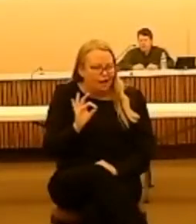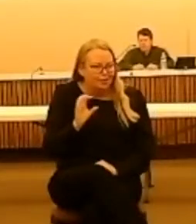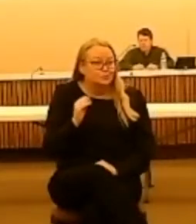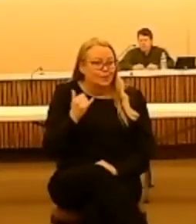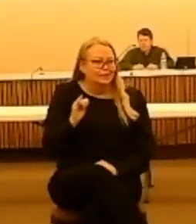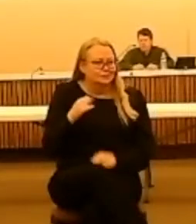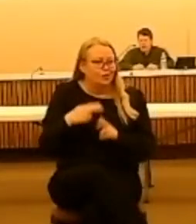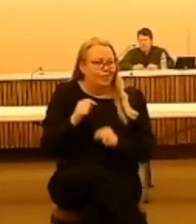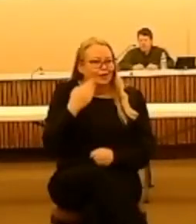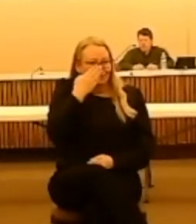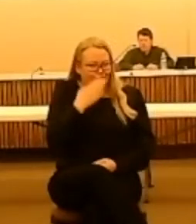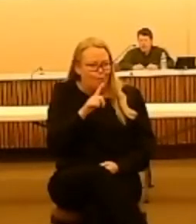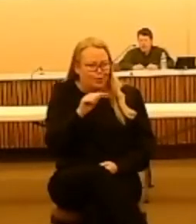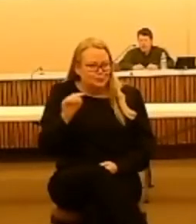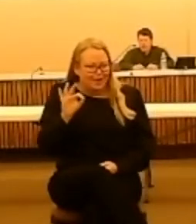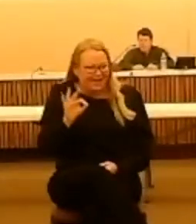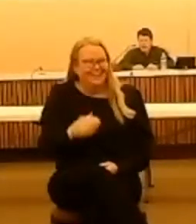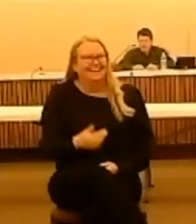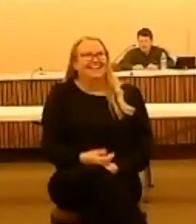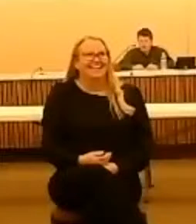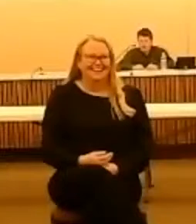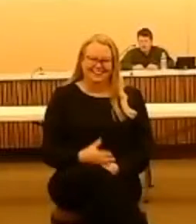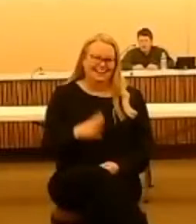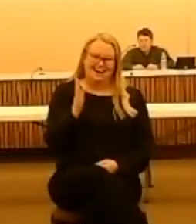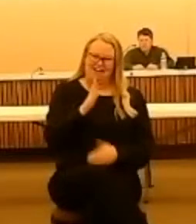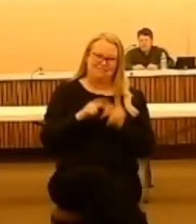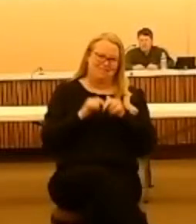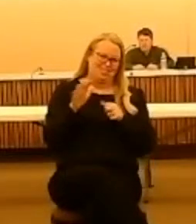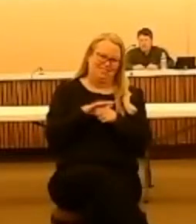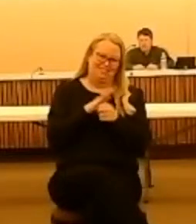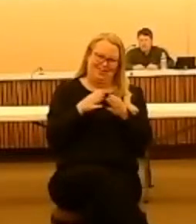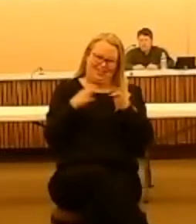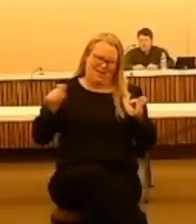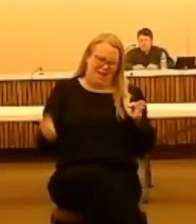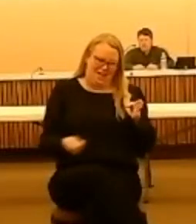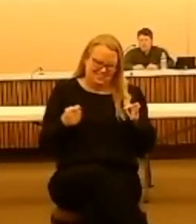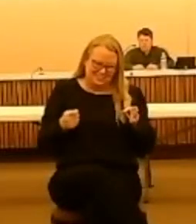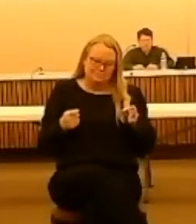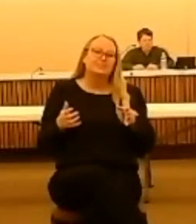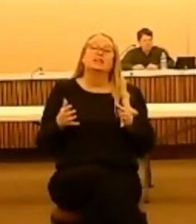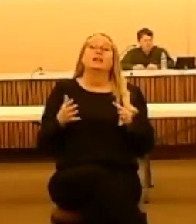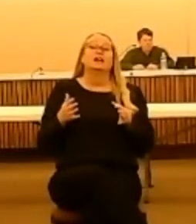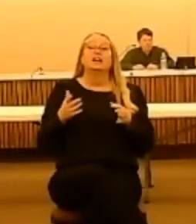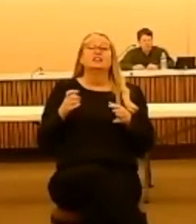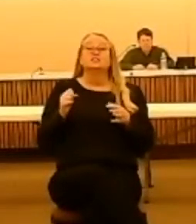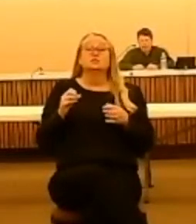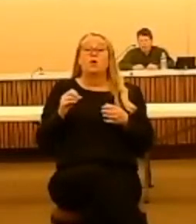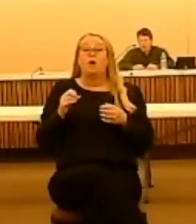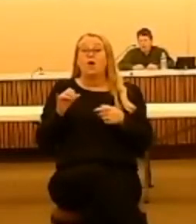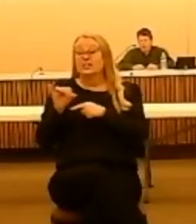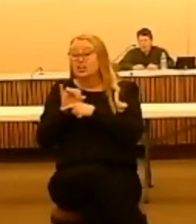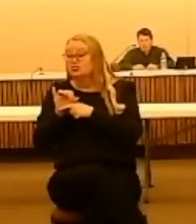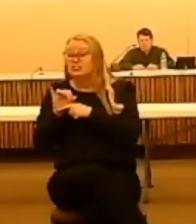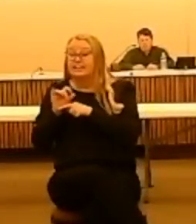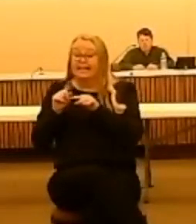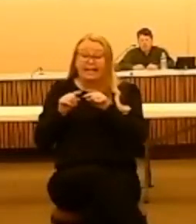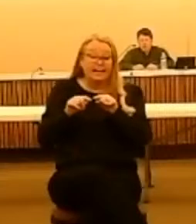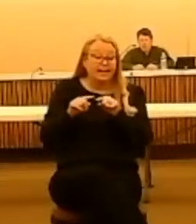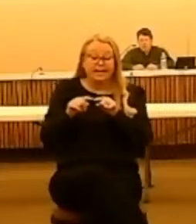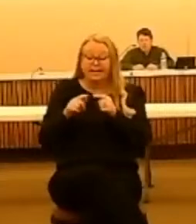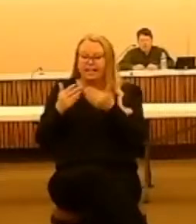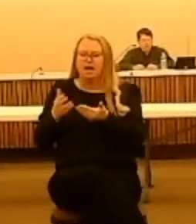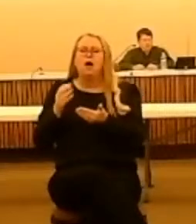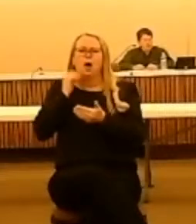and was populated by apartments and townhomes in the original plans.